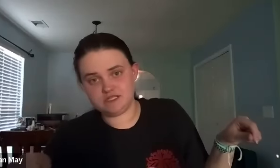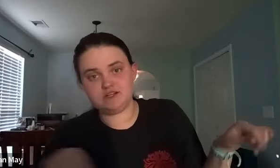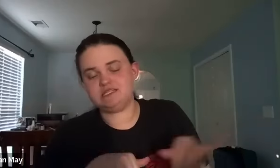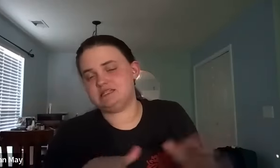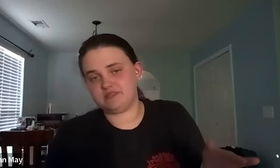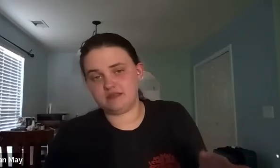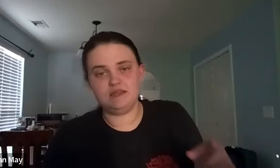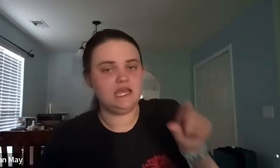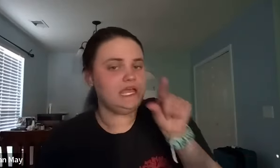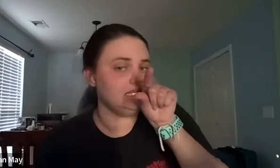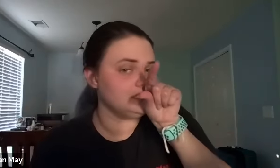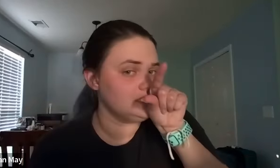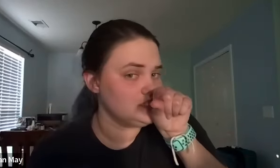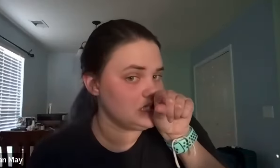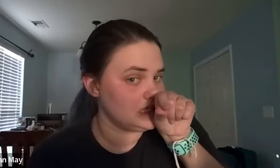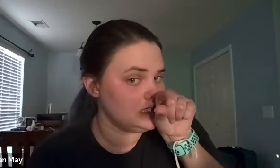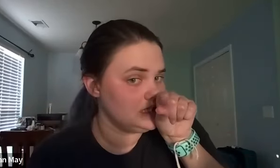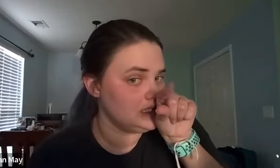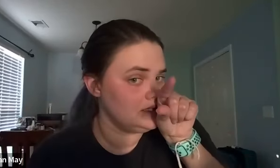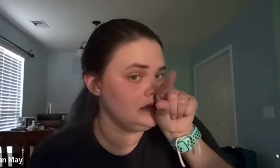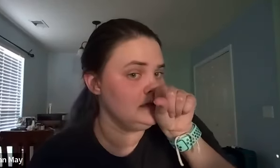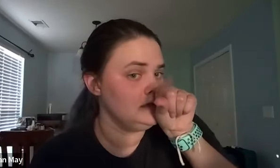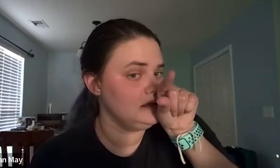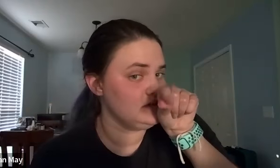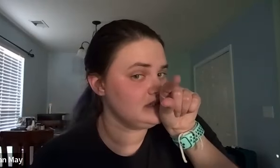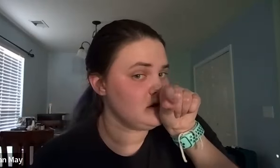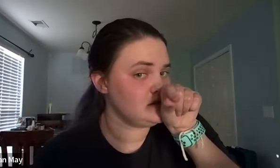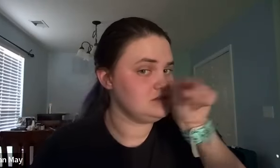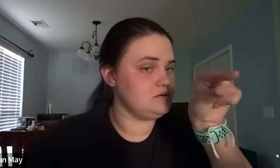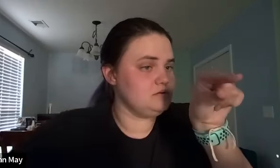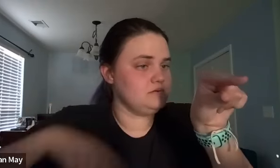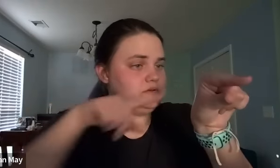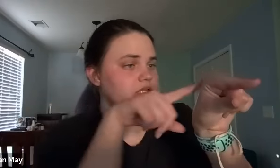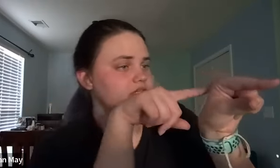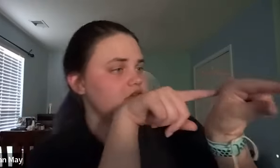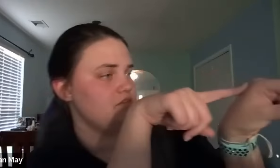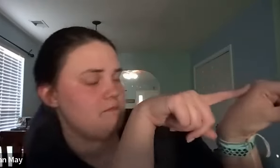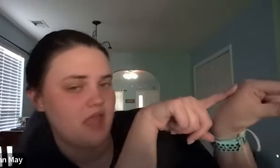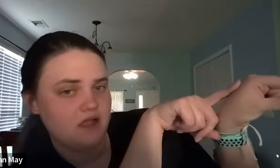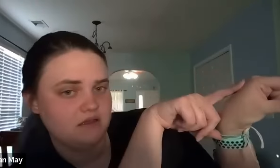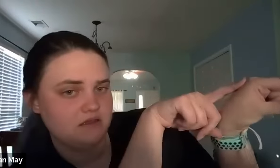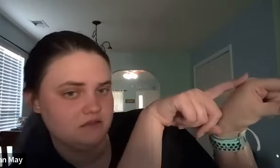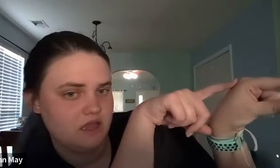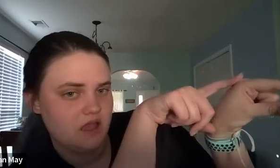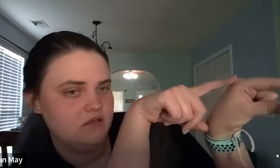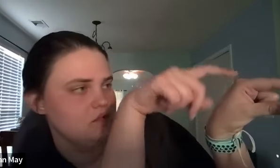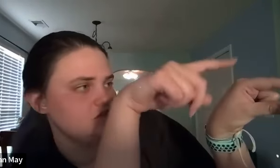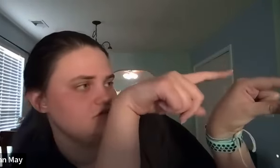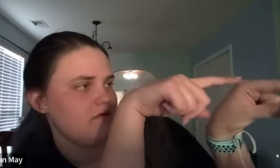dinner, it's the same sign, and it's chicken. This is also, it's like the back. Yeah. So that